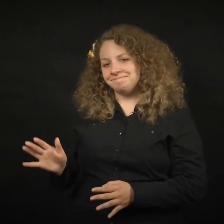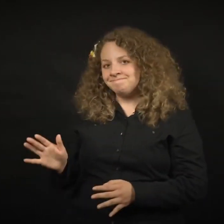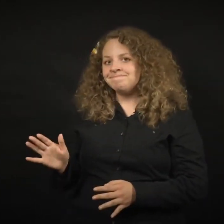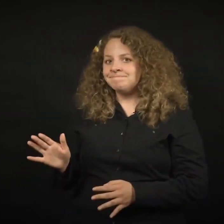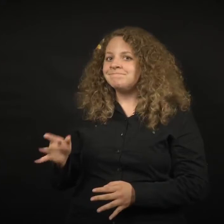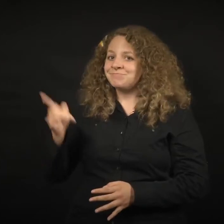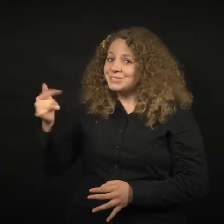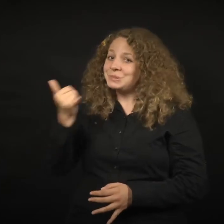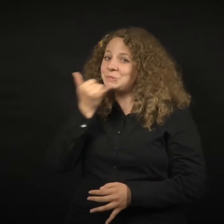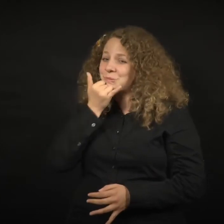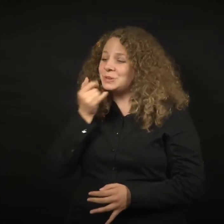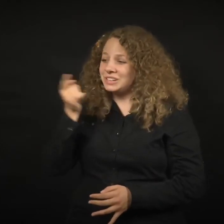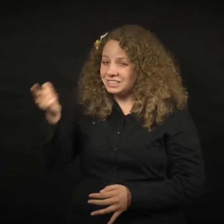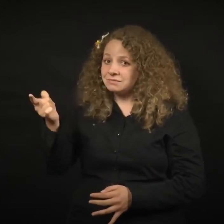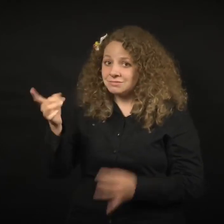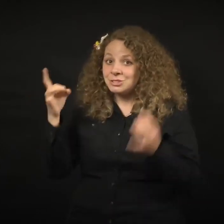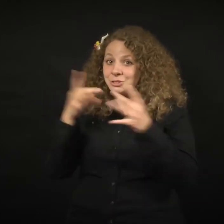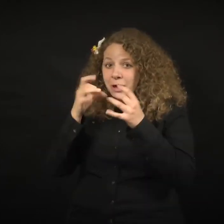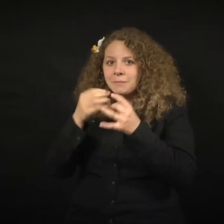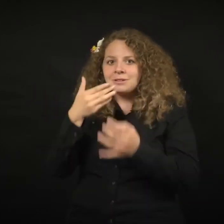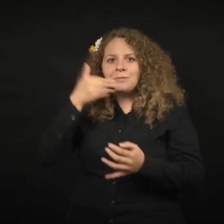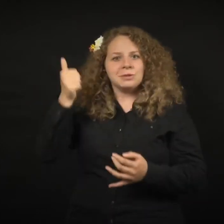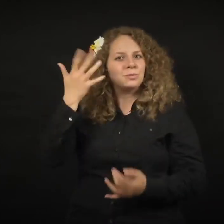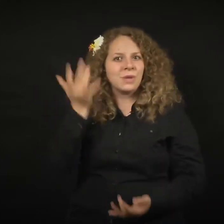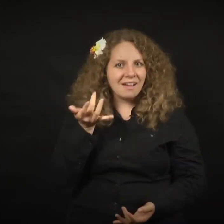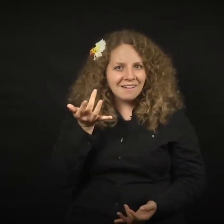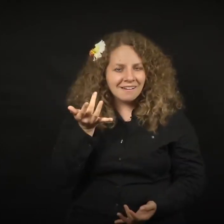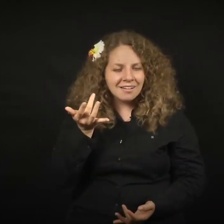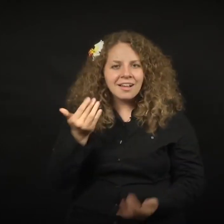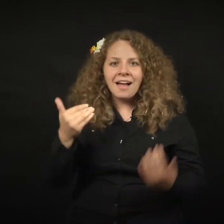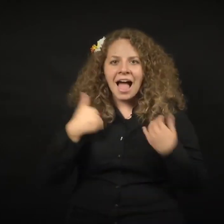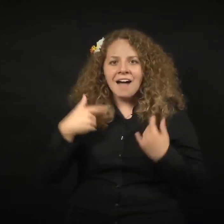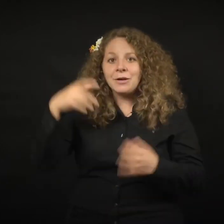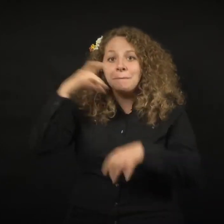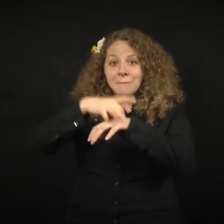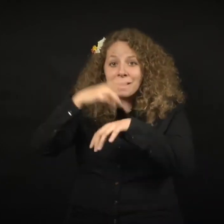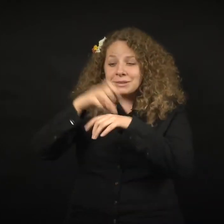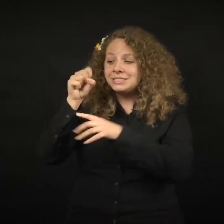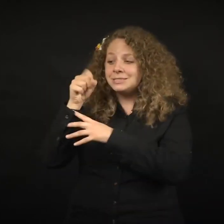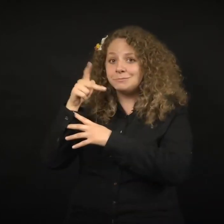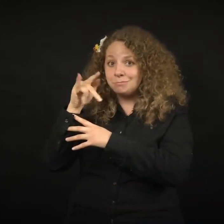cocky and I was a little more polite than I was. In that case, I would sign the following.